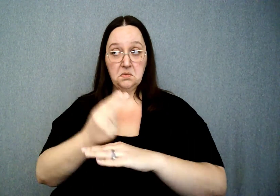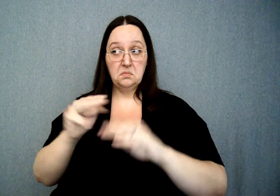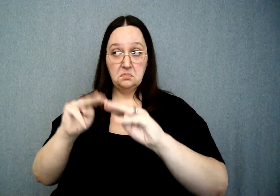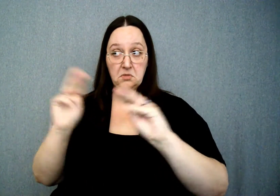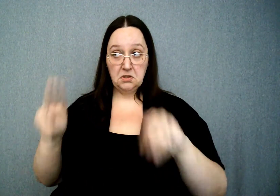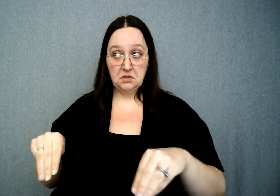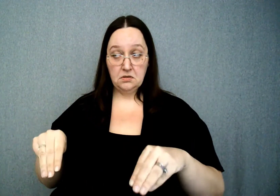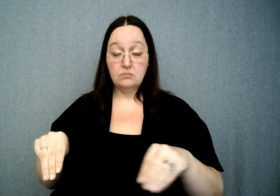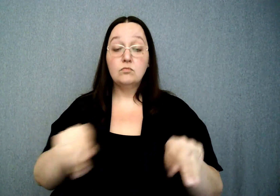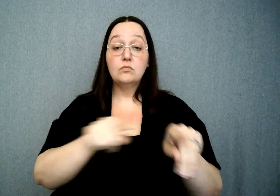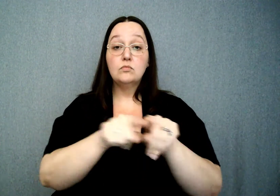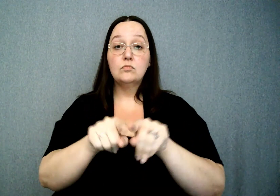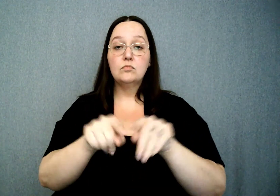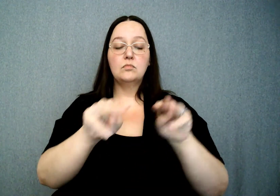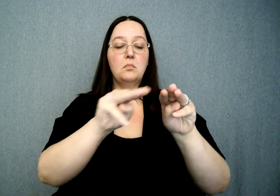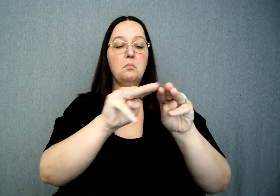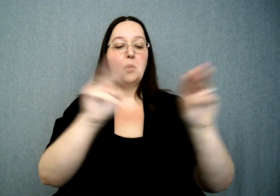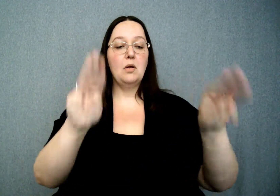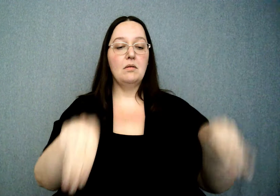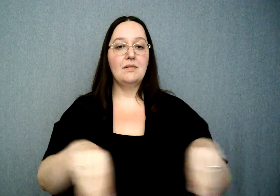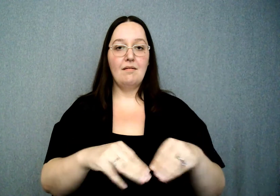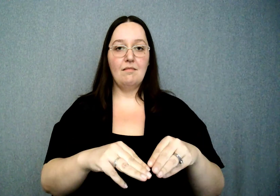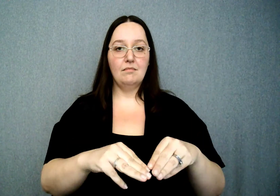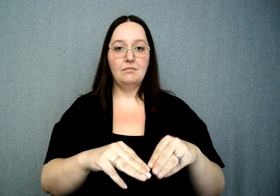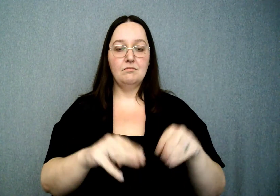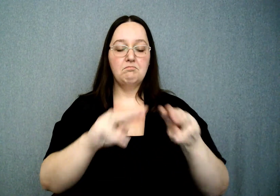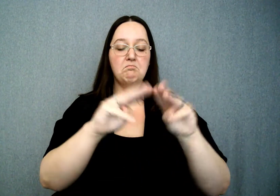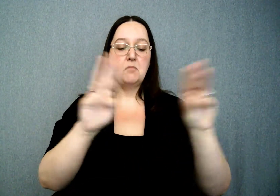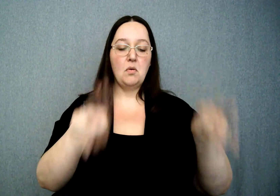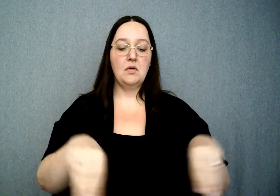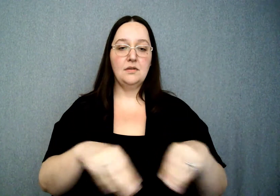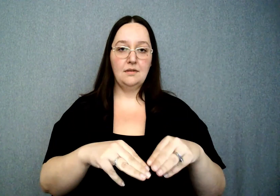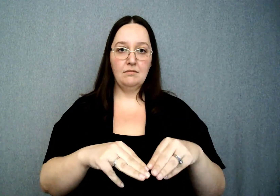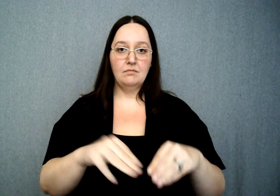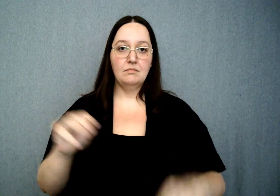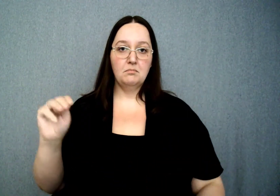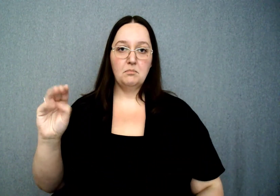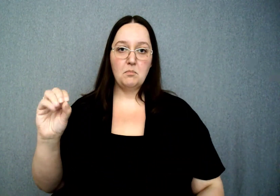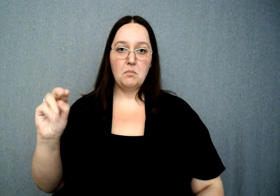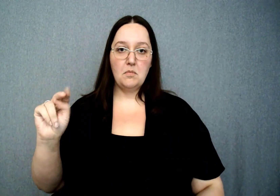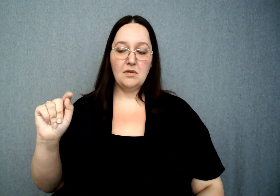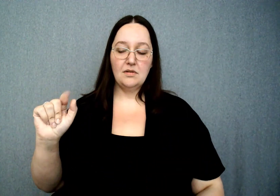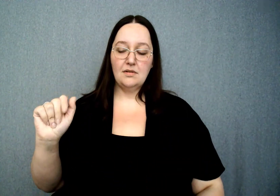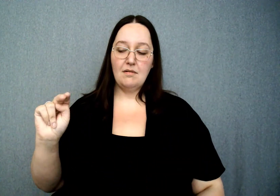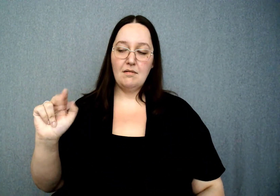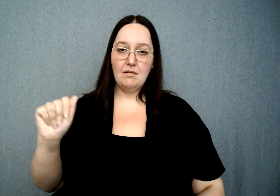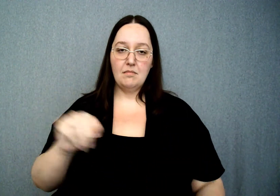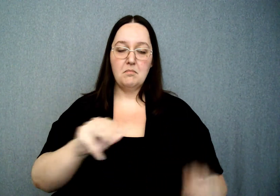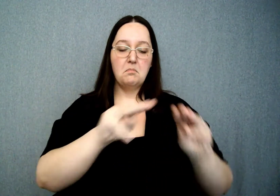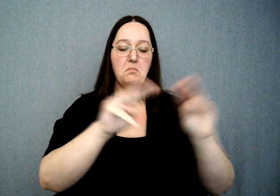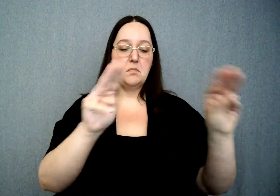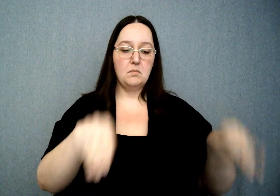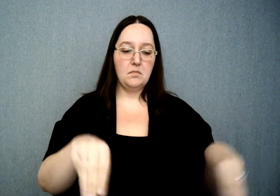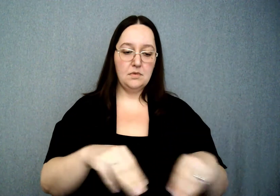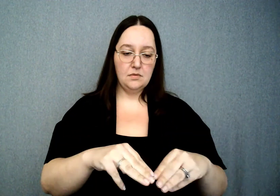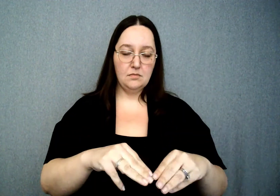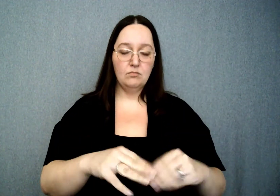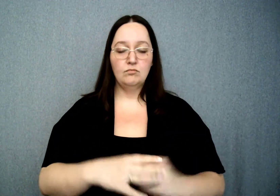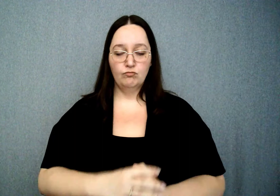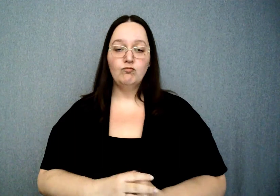I've seen this used for Montana and museum. Some people will differentiate museum and Montana by making the bottom making a full